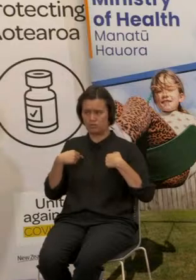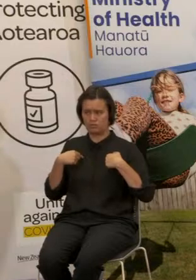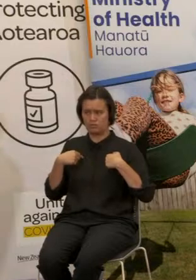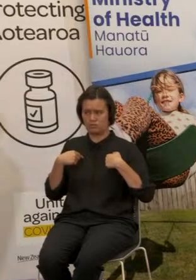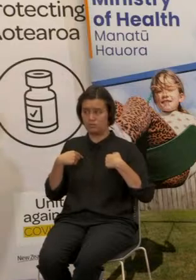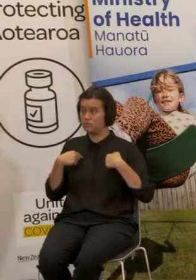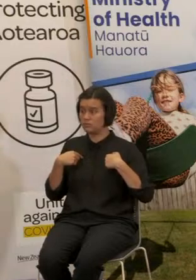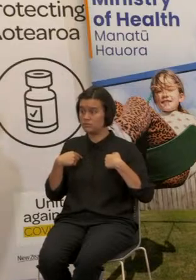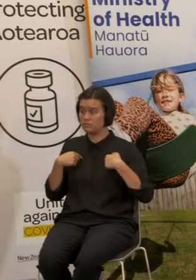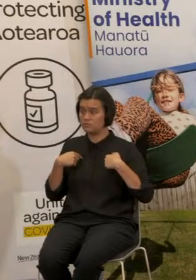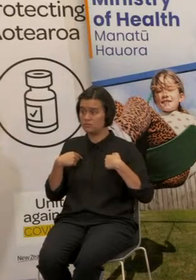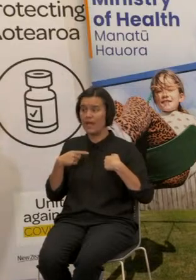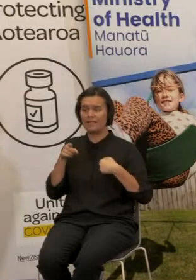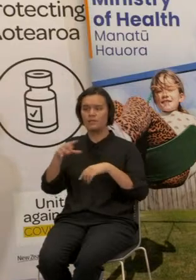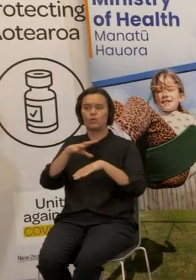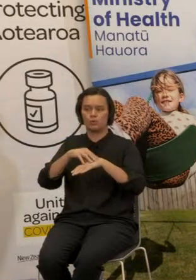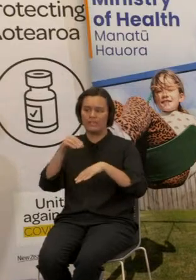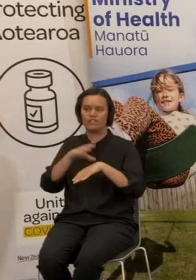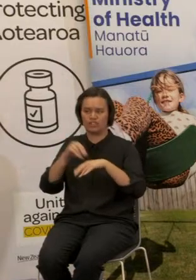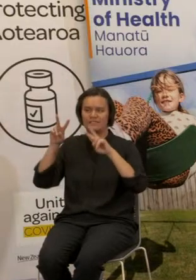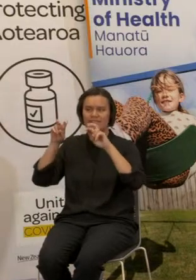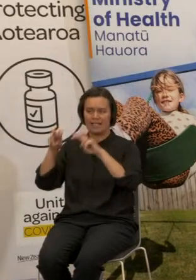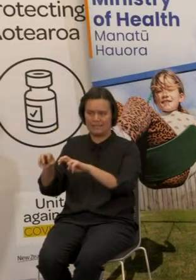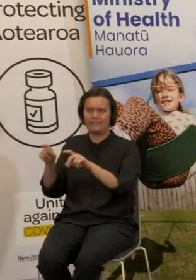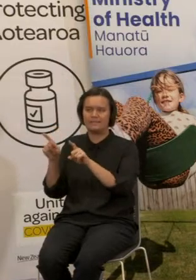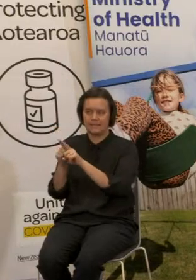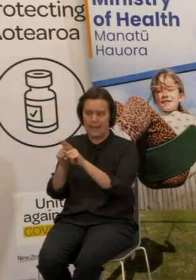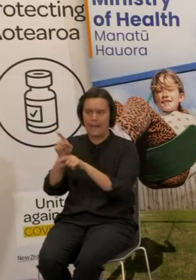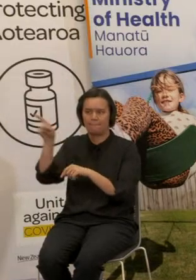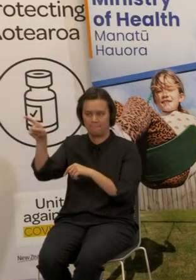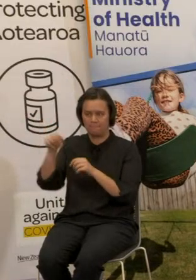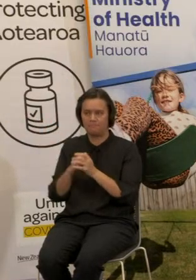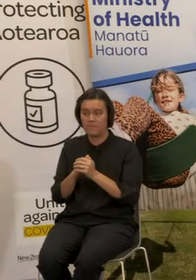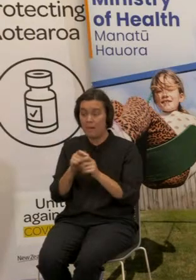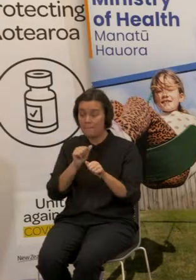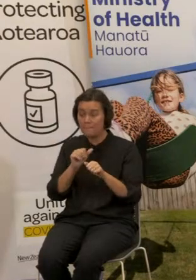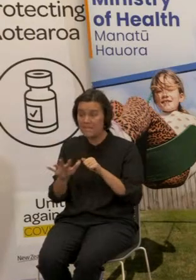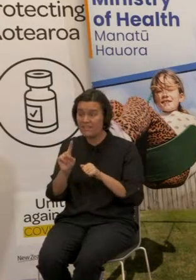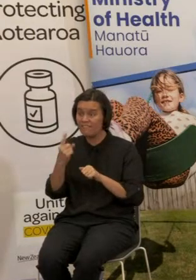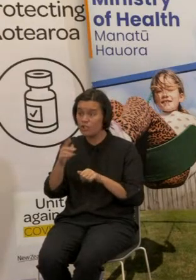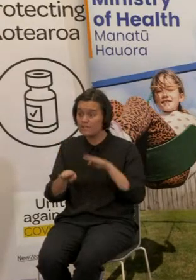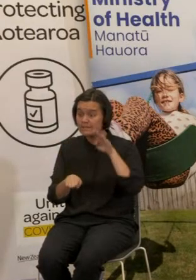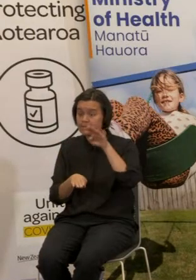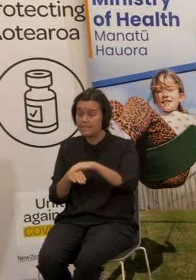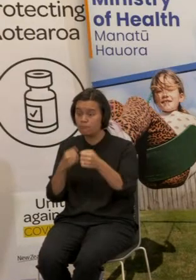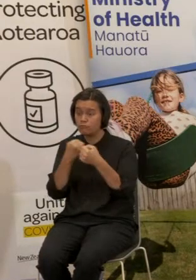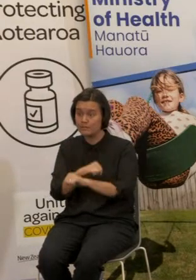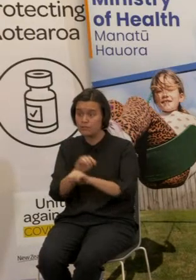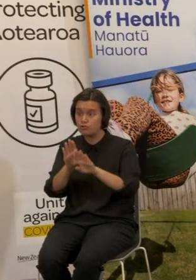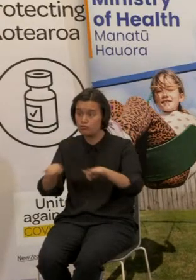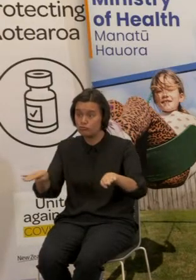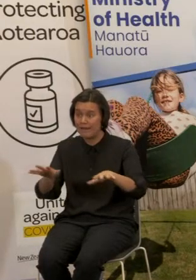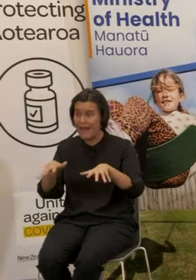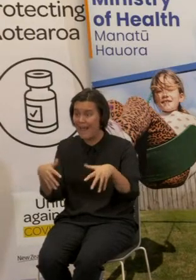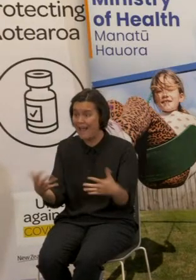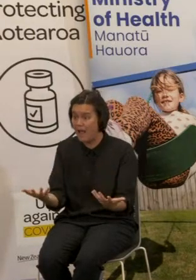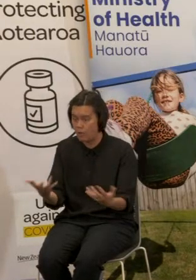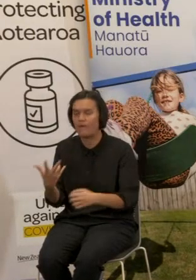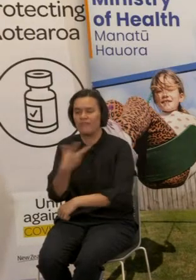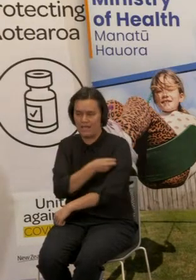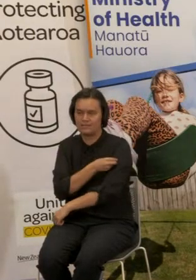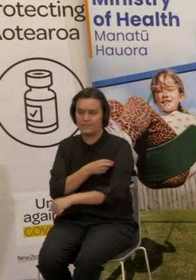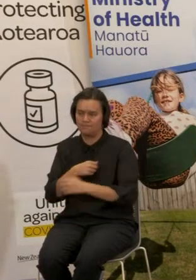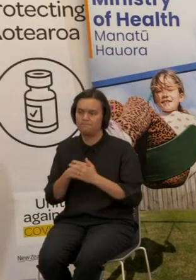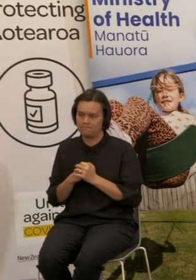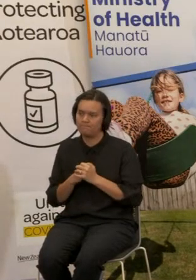is that actually you can take the first step to protect your kids. And we know in our Māori and our Pacific whānau, these are not houses with 2.3 people